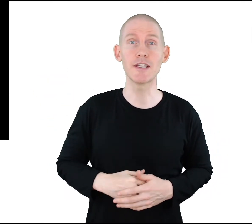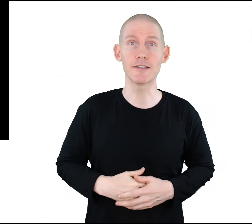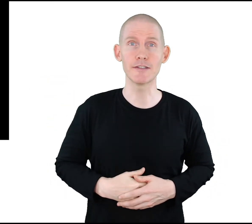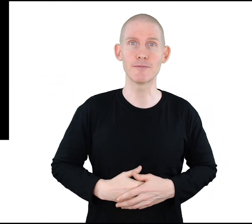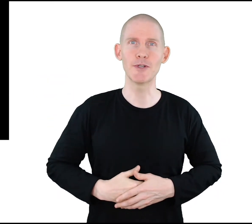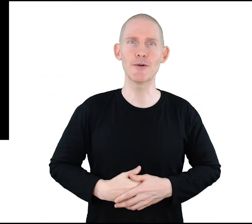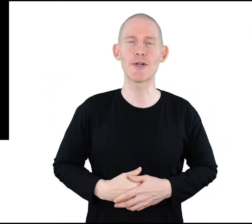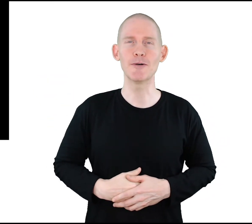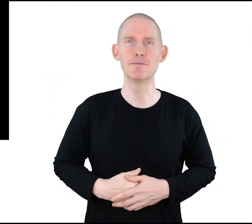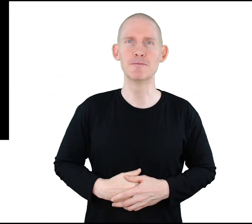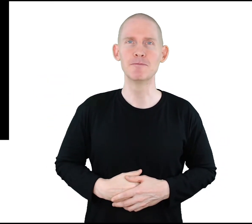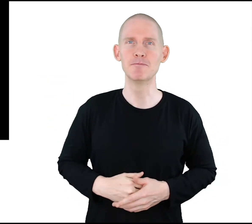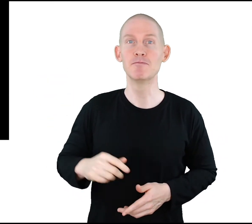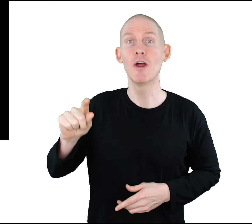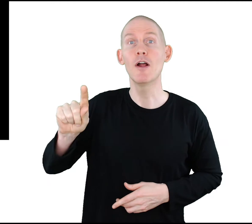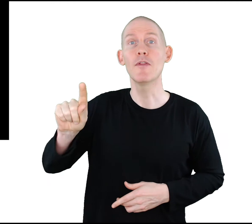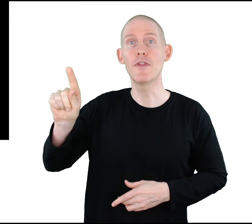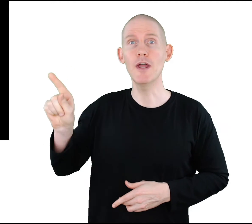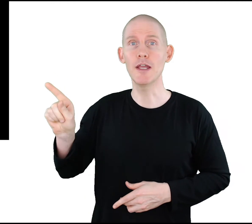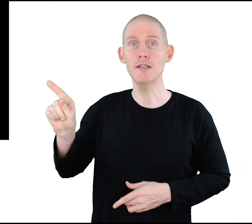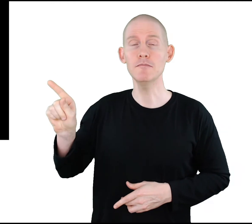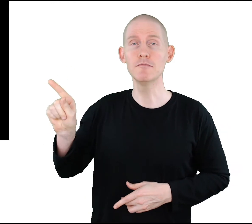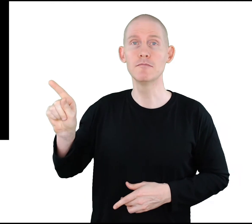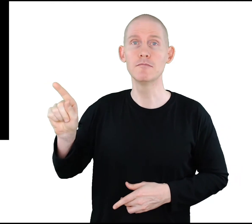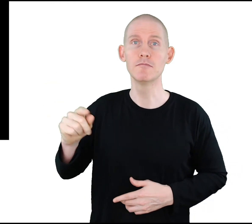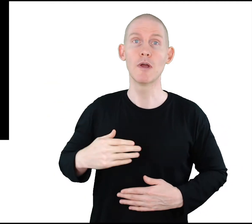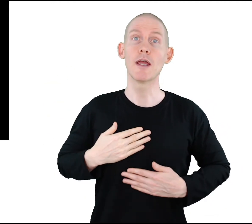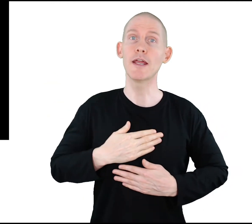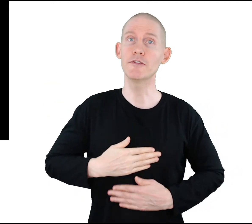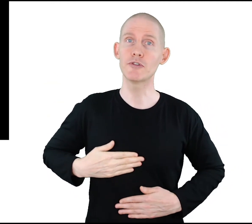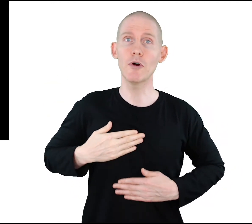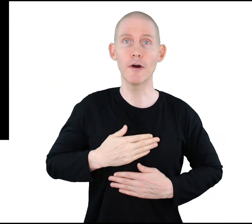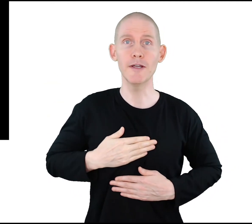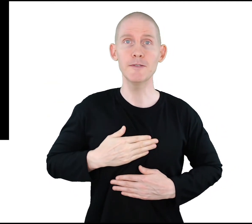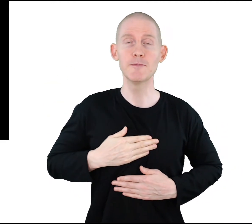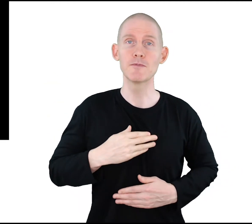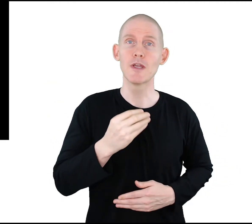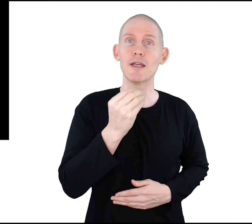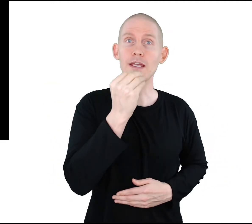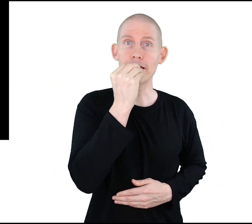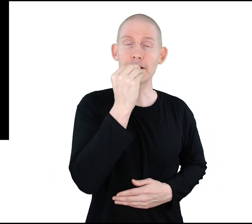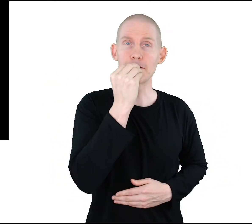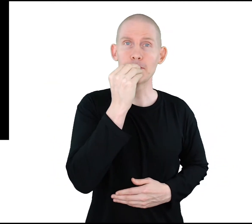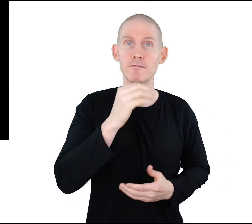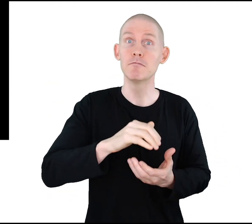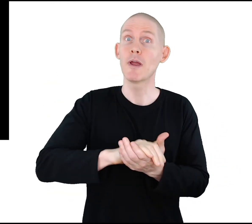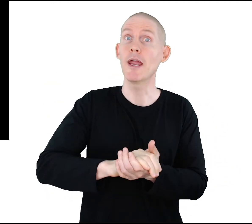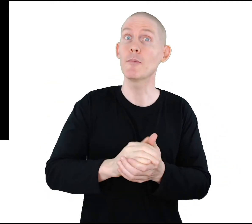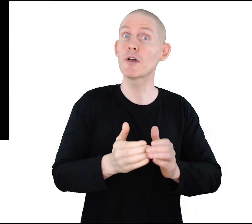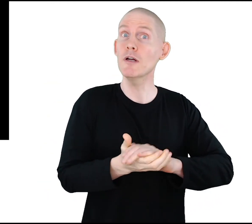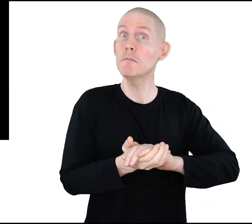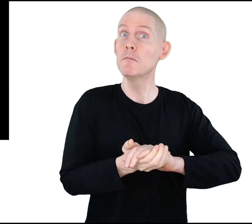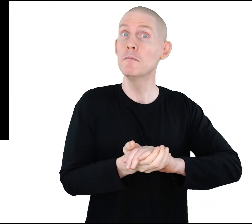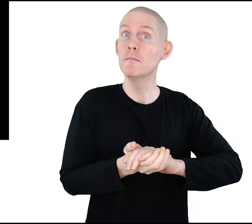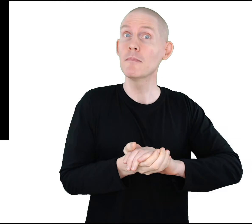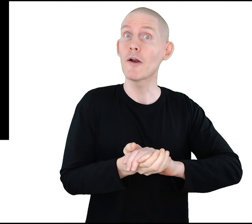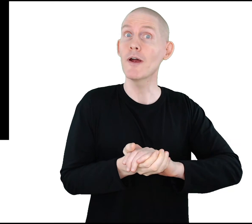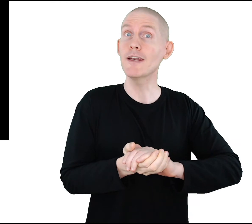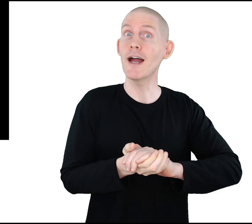sentence. Here we go. They enjoy eat hamburger. All right,